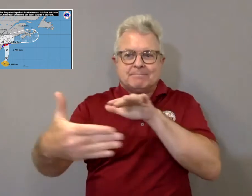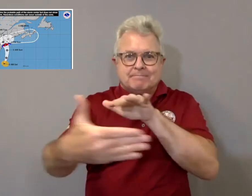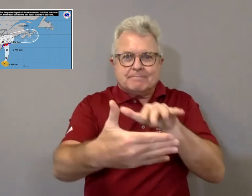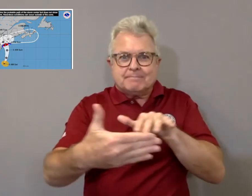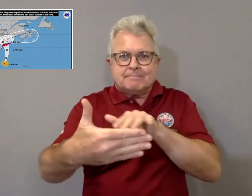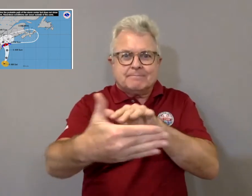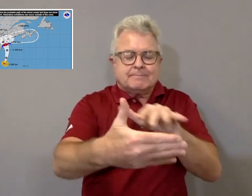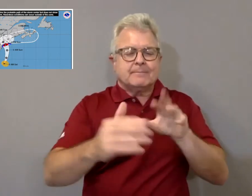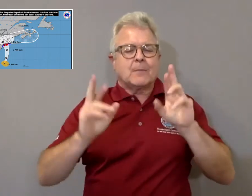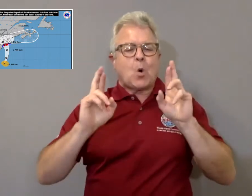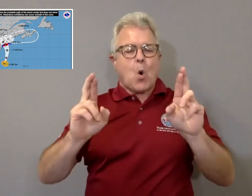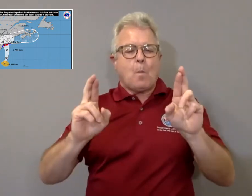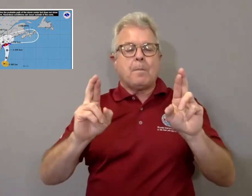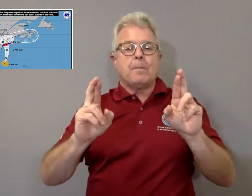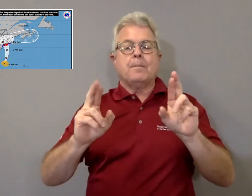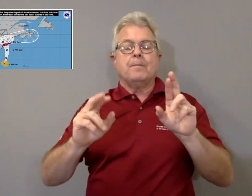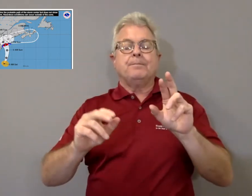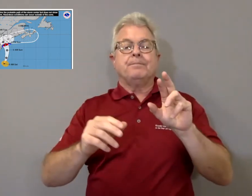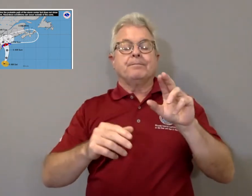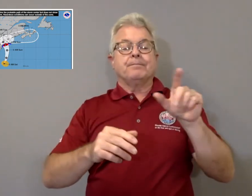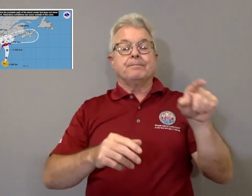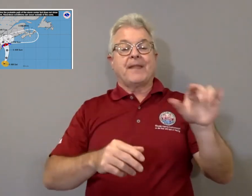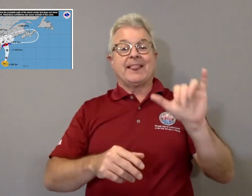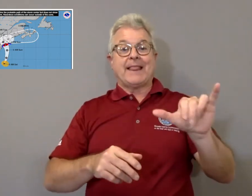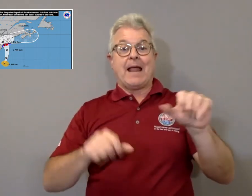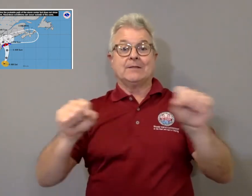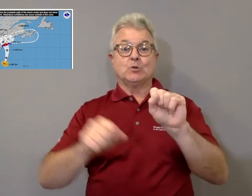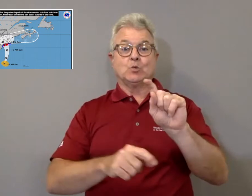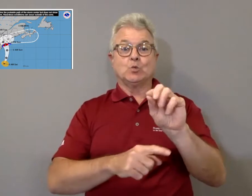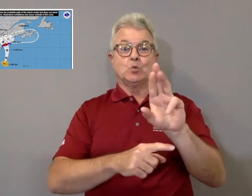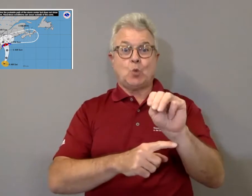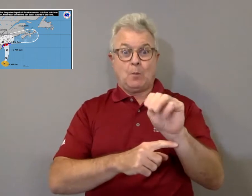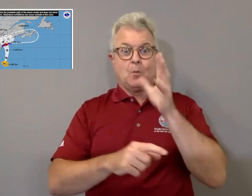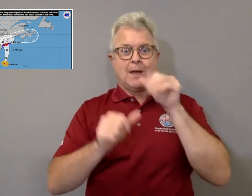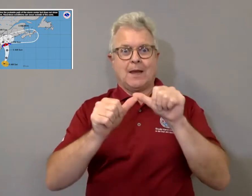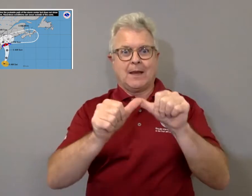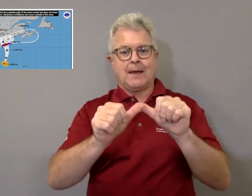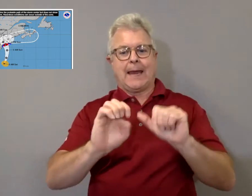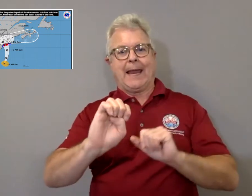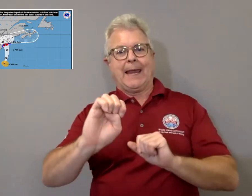that is the weather experts studying the